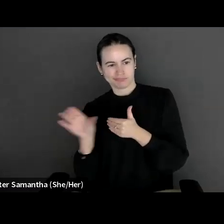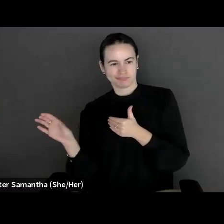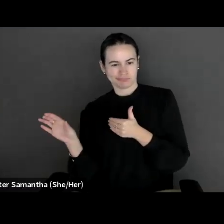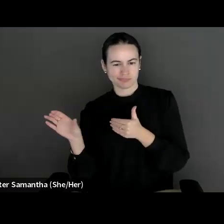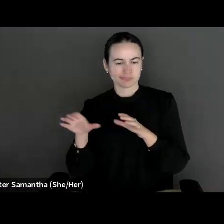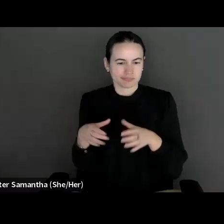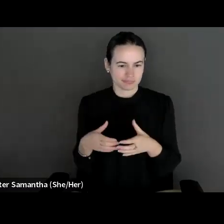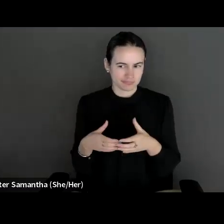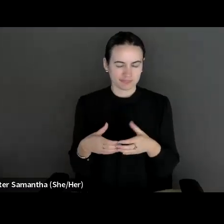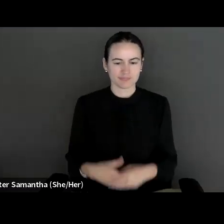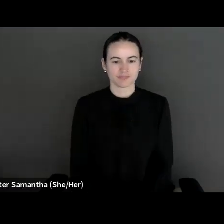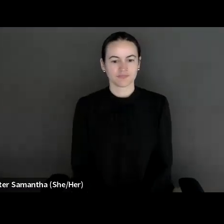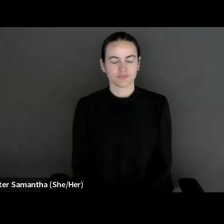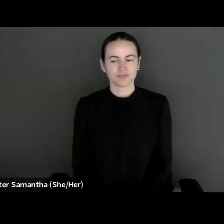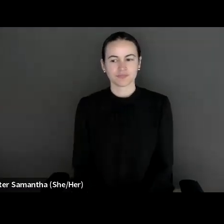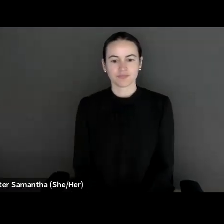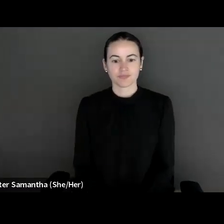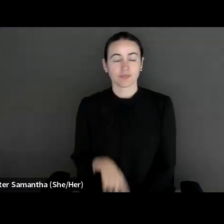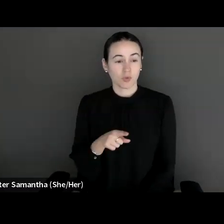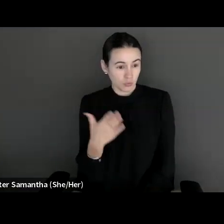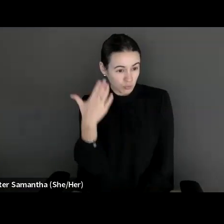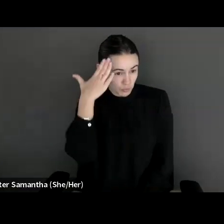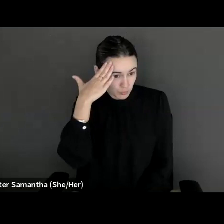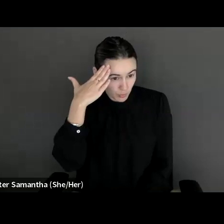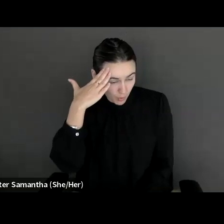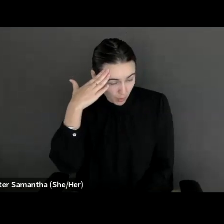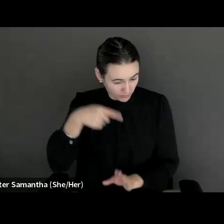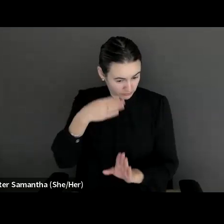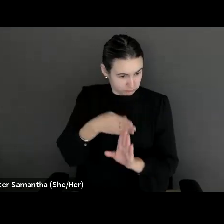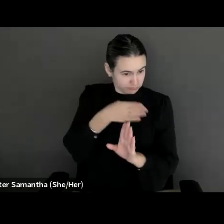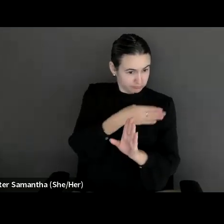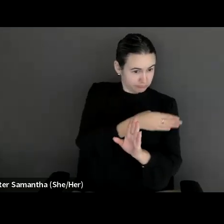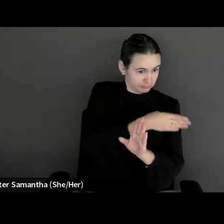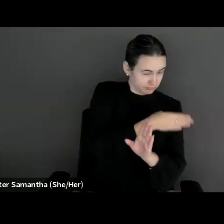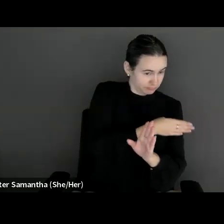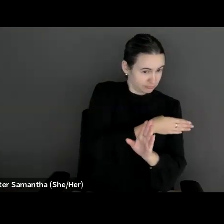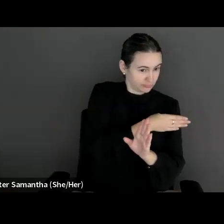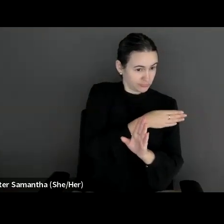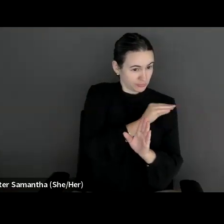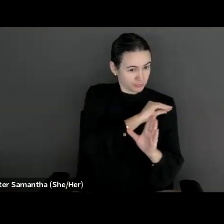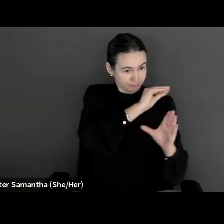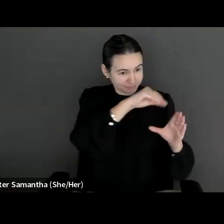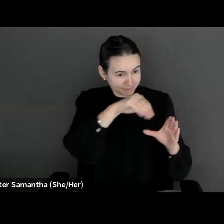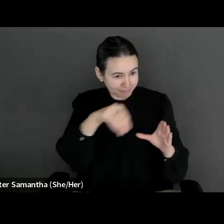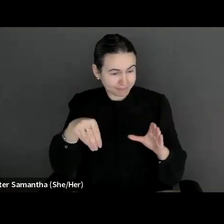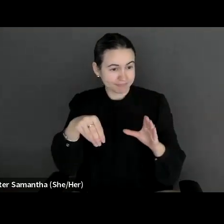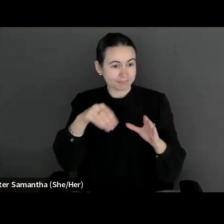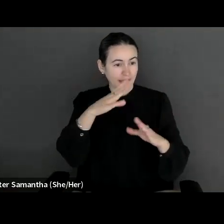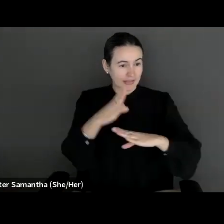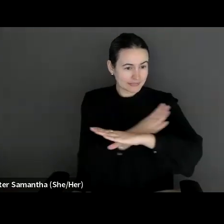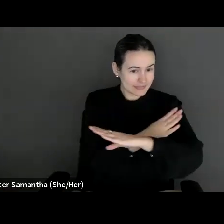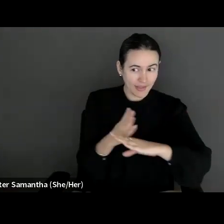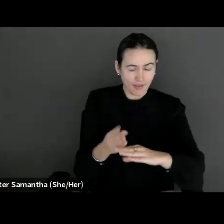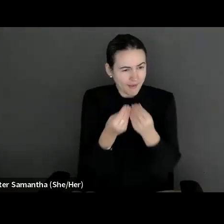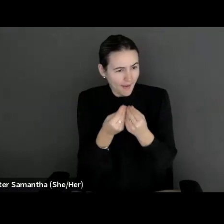you know exactly what the sources of construct were that went into the other scale and how it was developed, the effect